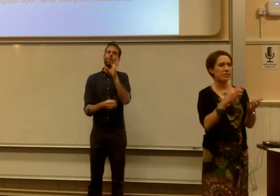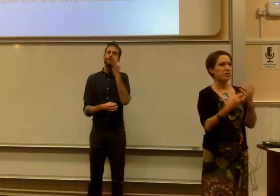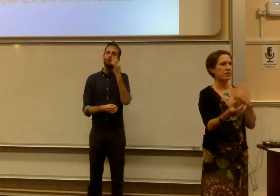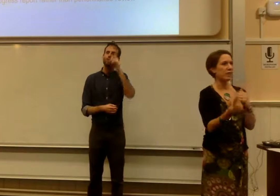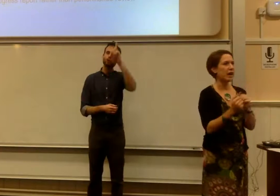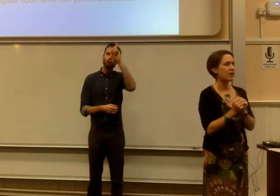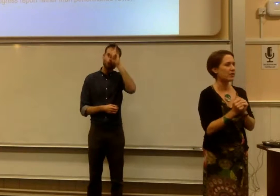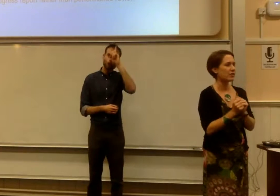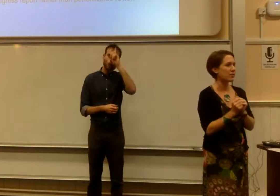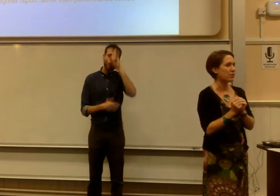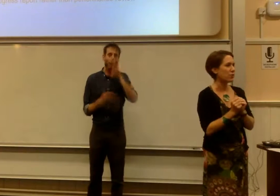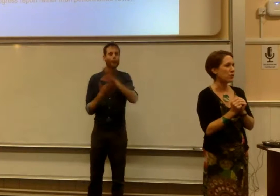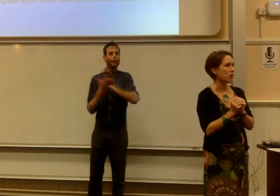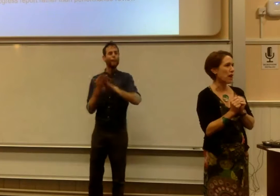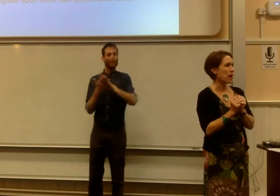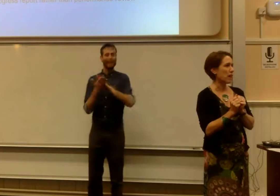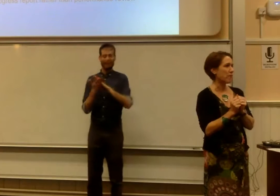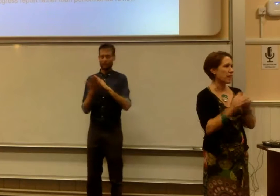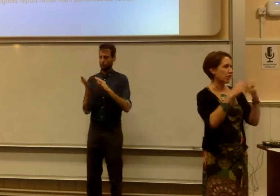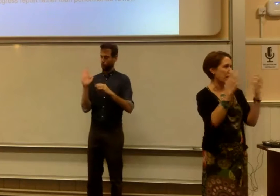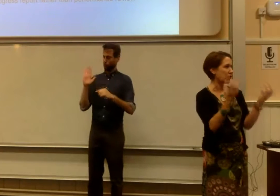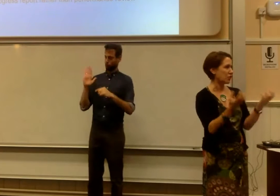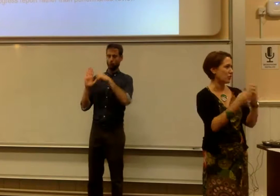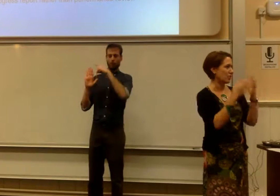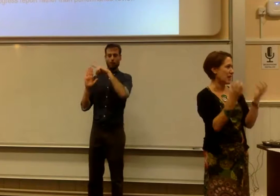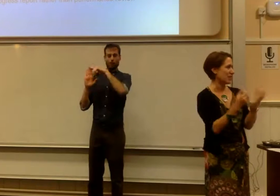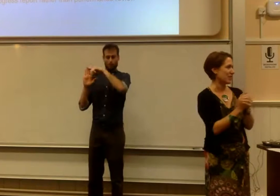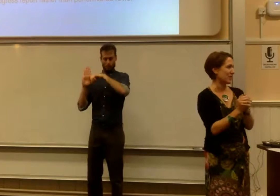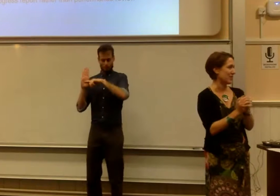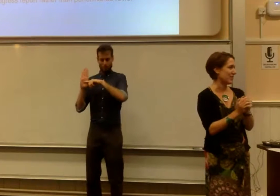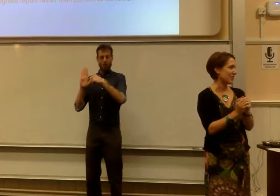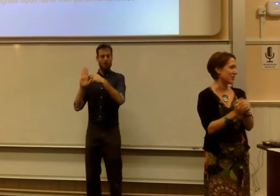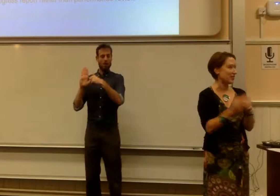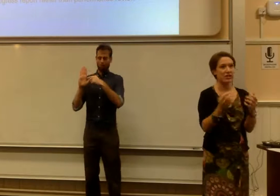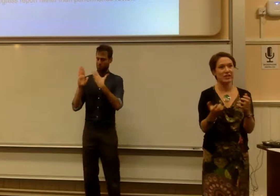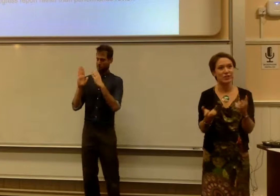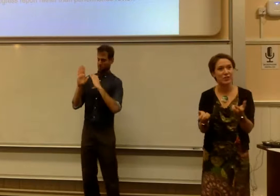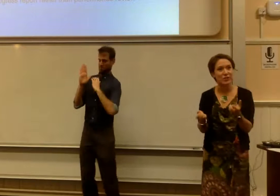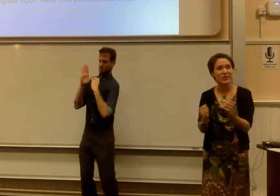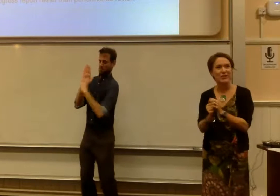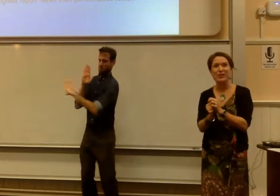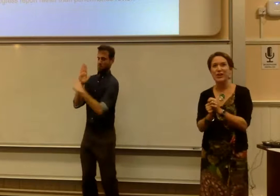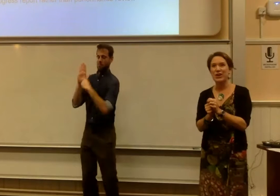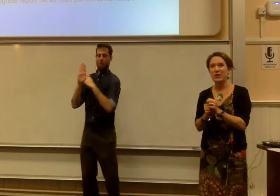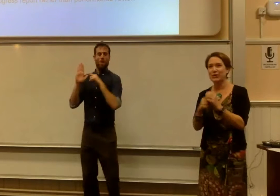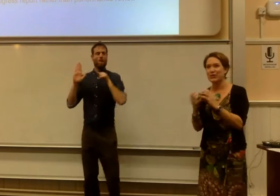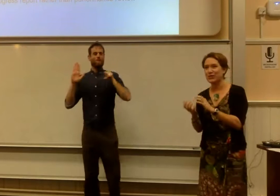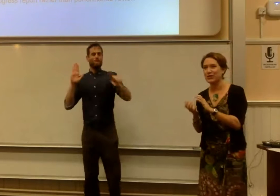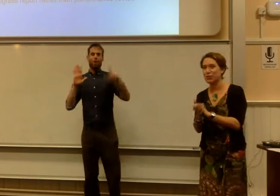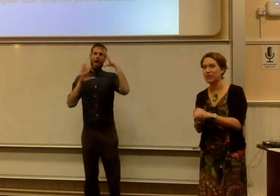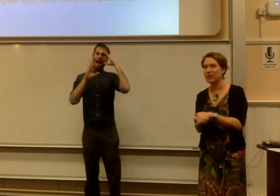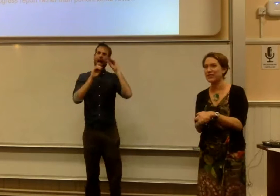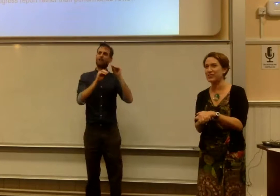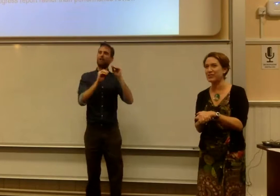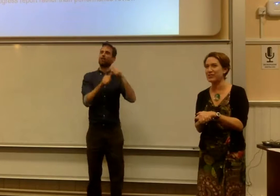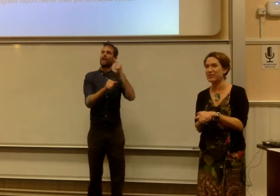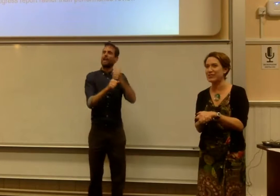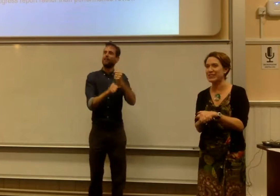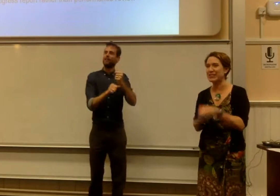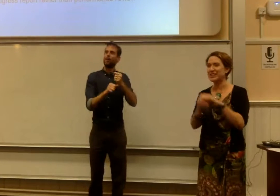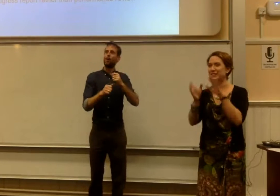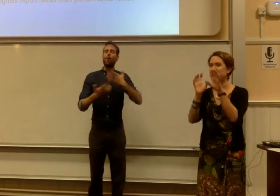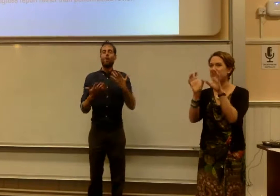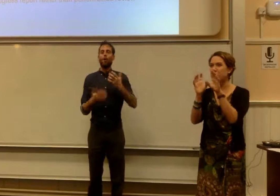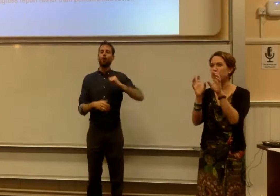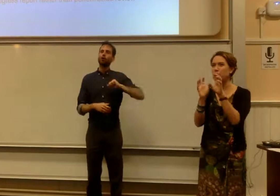there will be specific actions for the education agencies, such as Education Scotland or the Scottish Qualifications